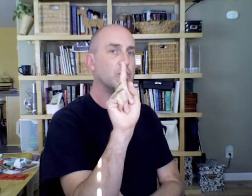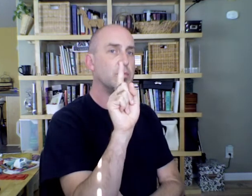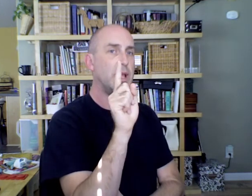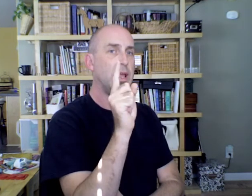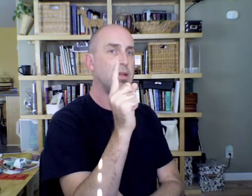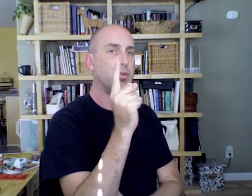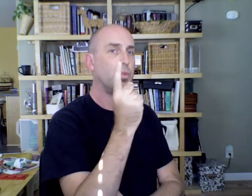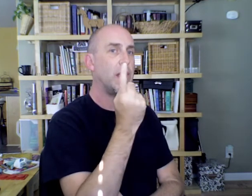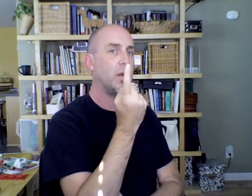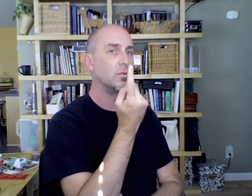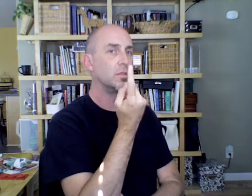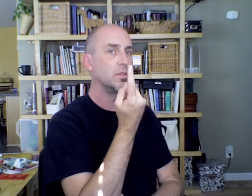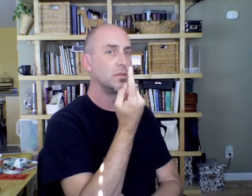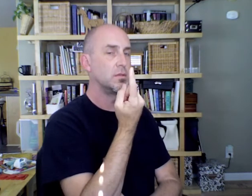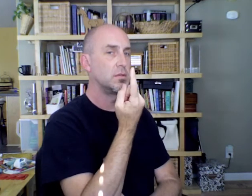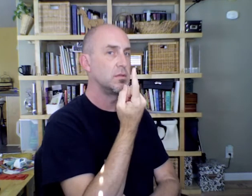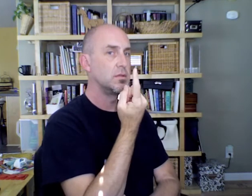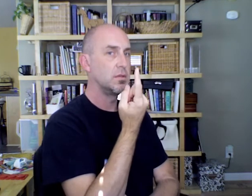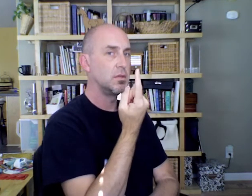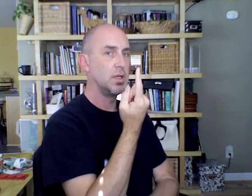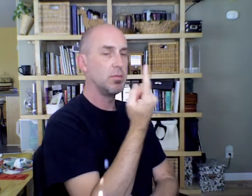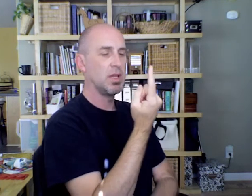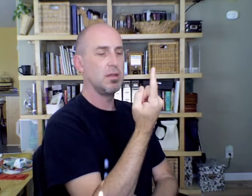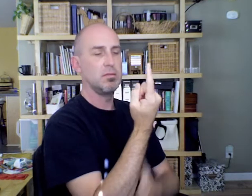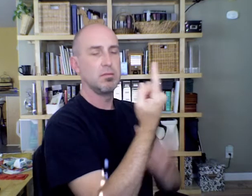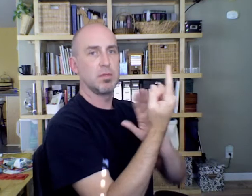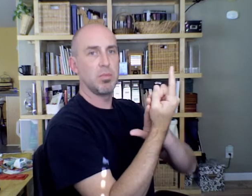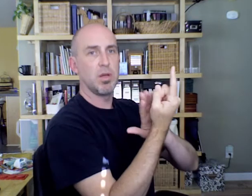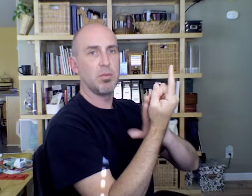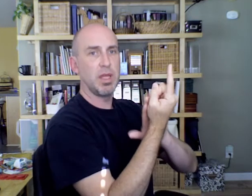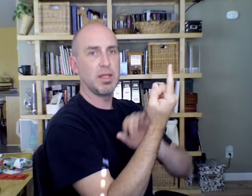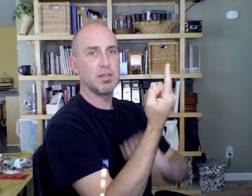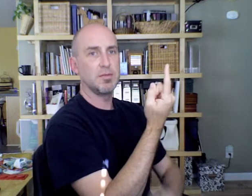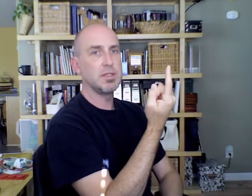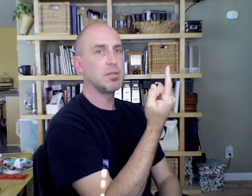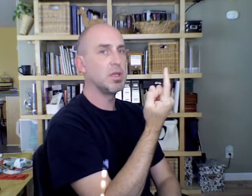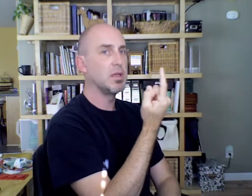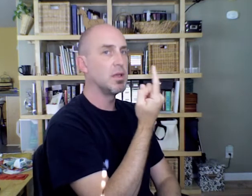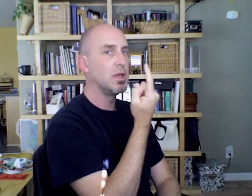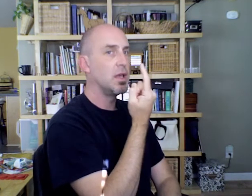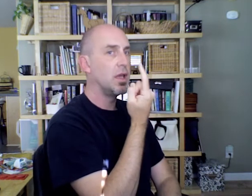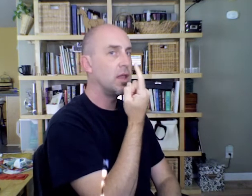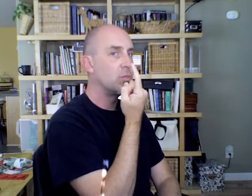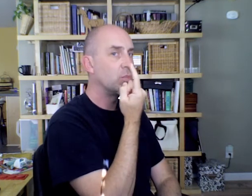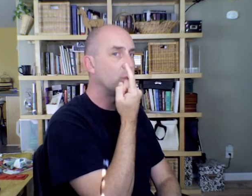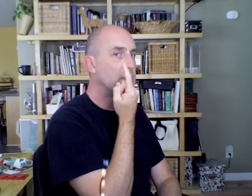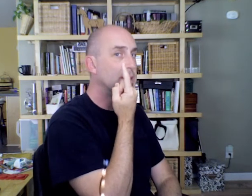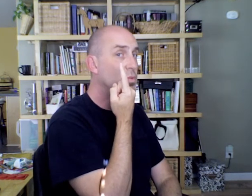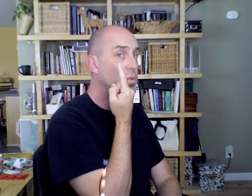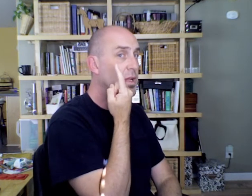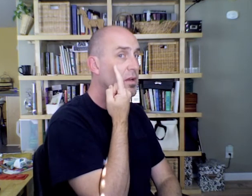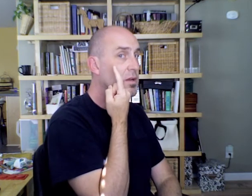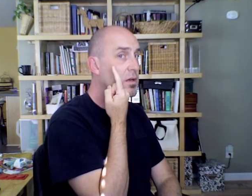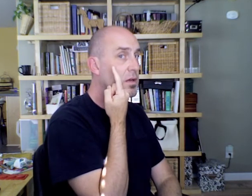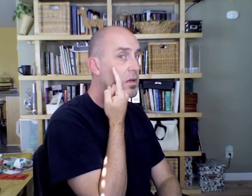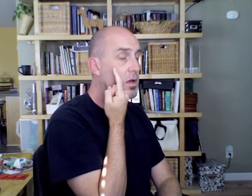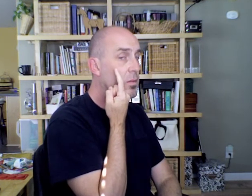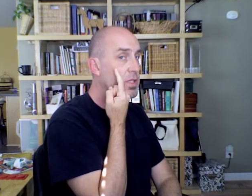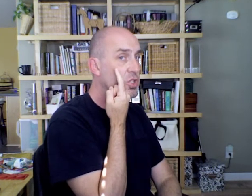my hand around so that the palm of my hand is facing me. And then put this right on my